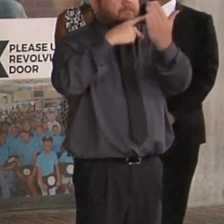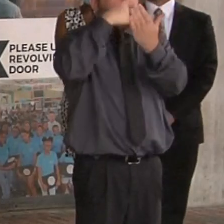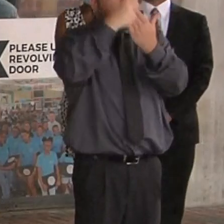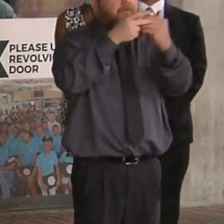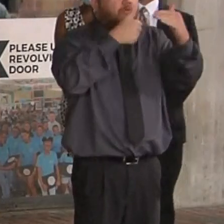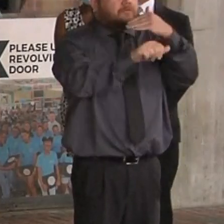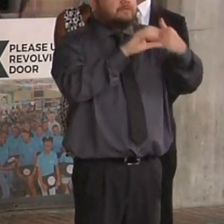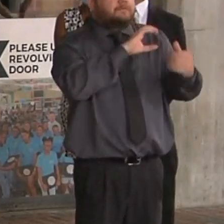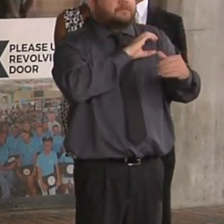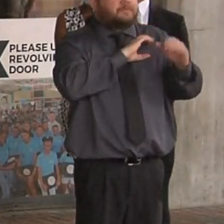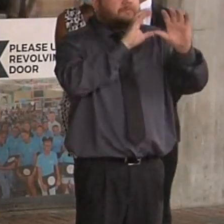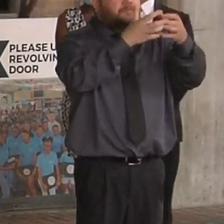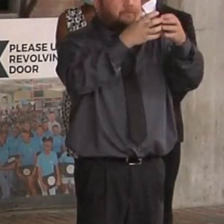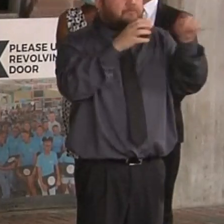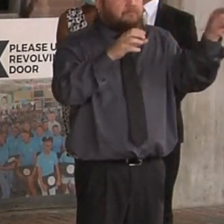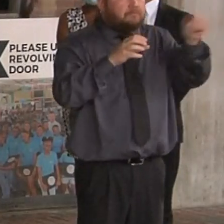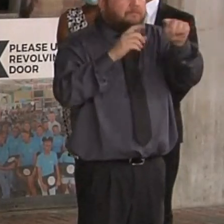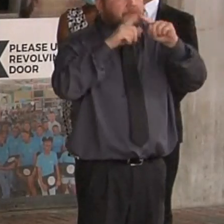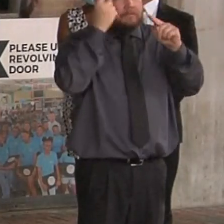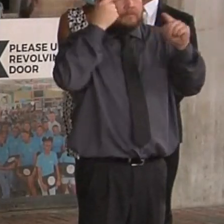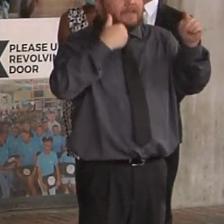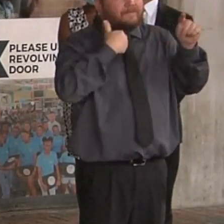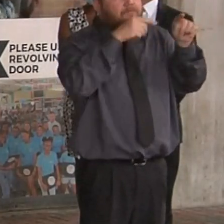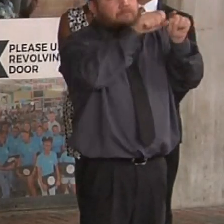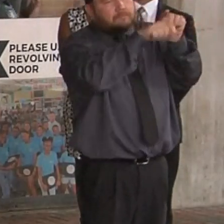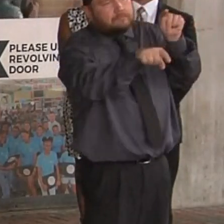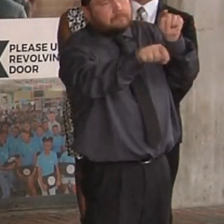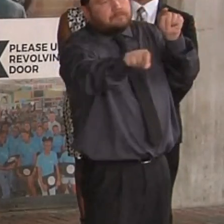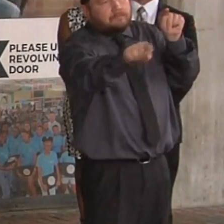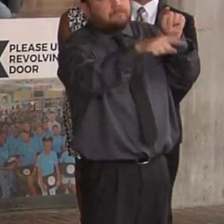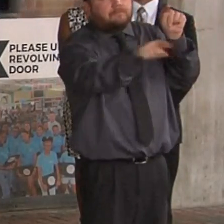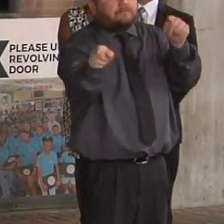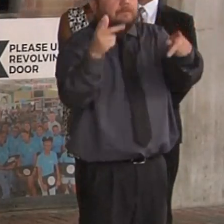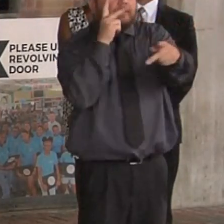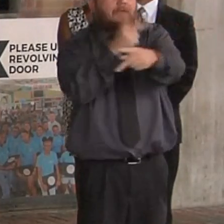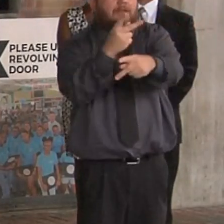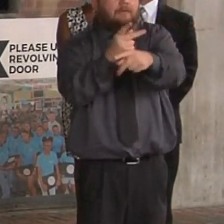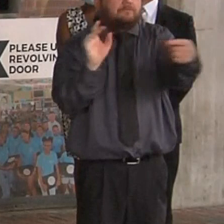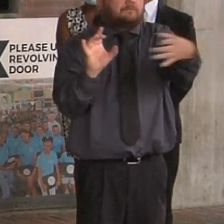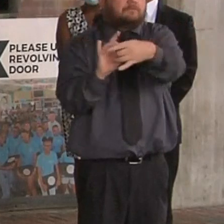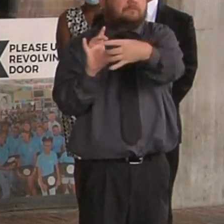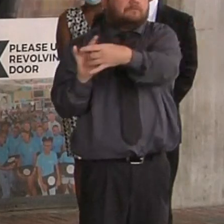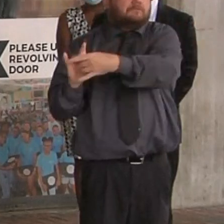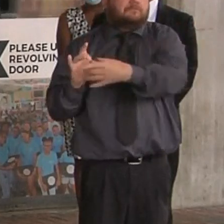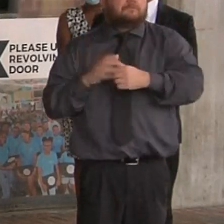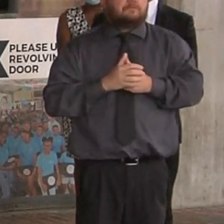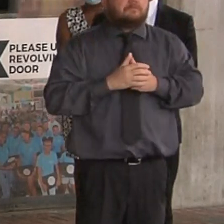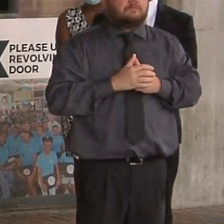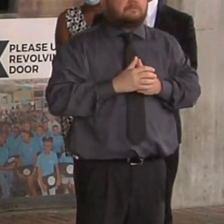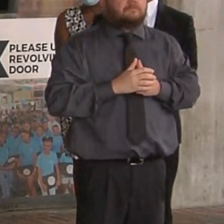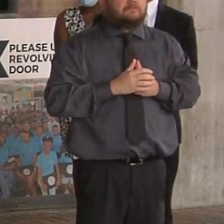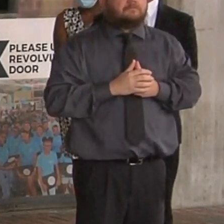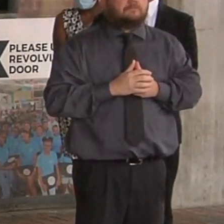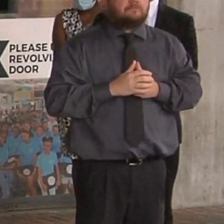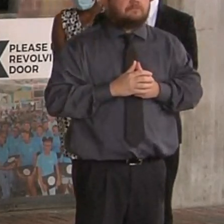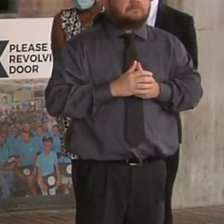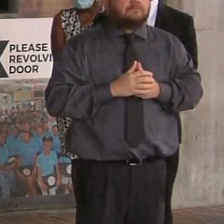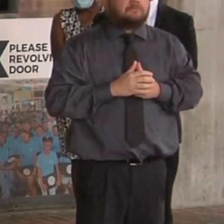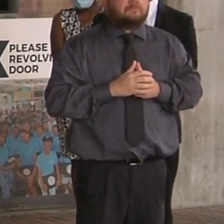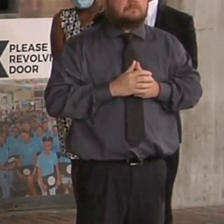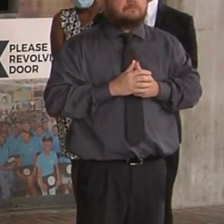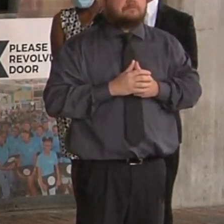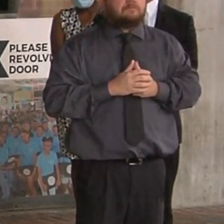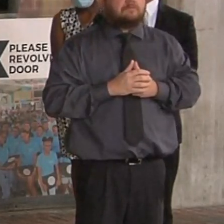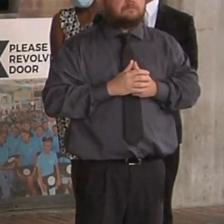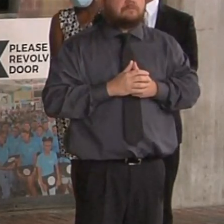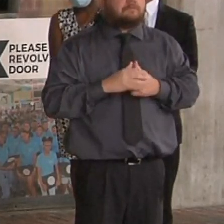opioid abuse, homelessness, mental health issues, and human trafficking. And we have a strong partner there with